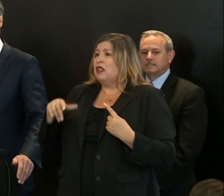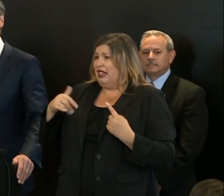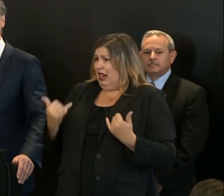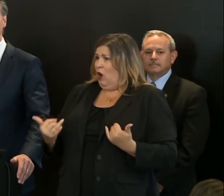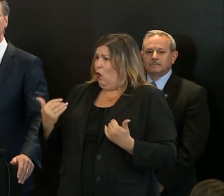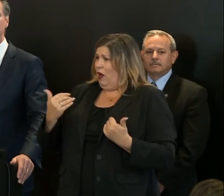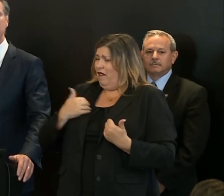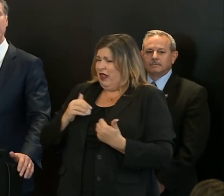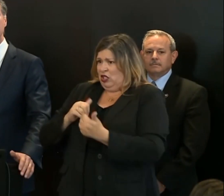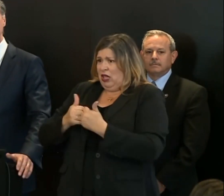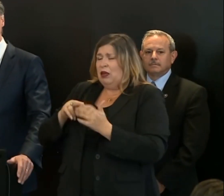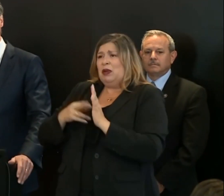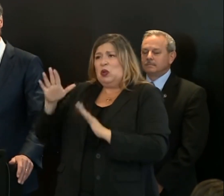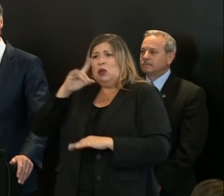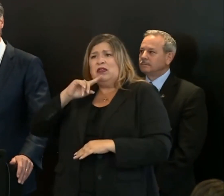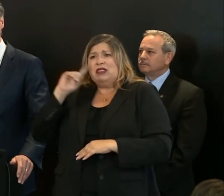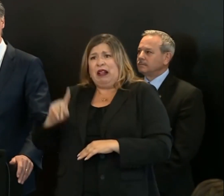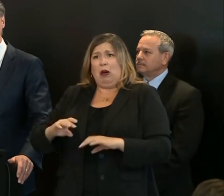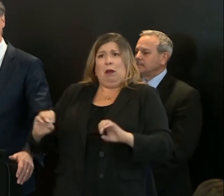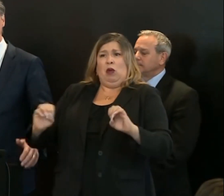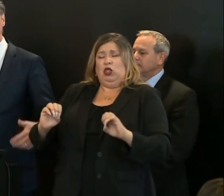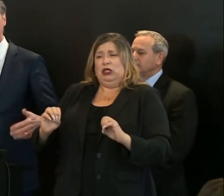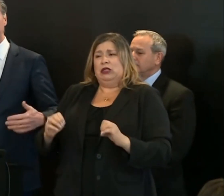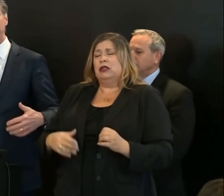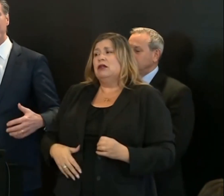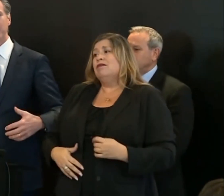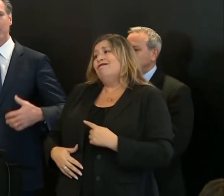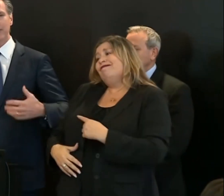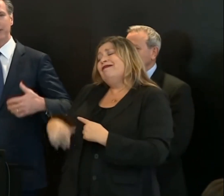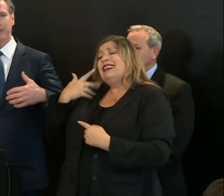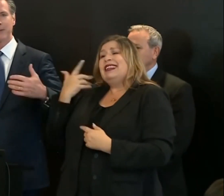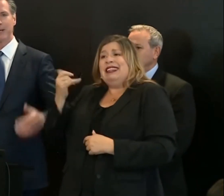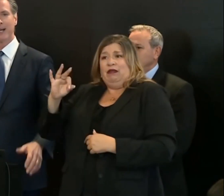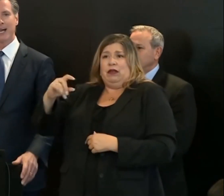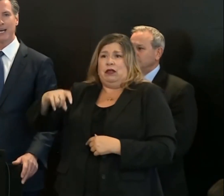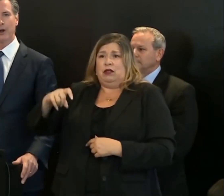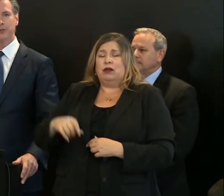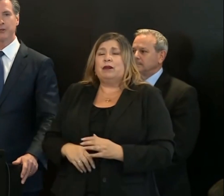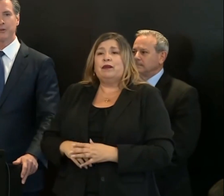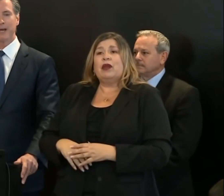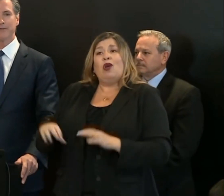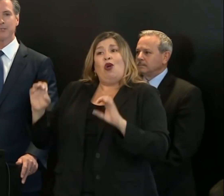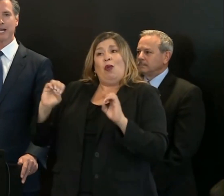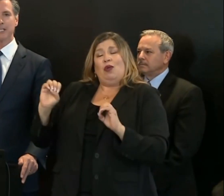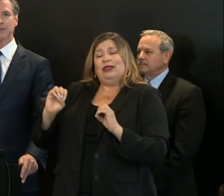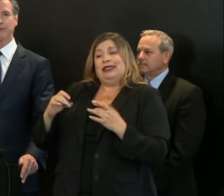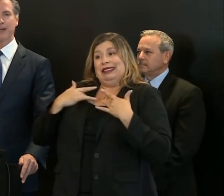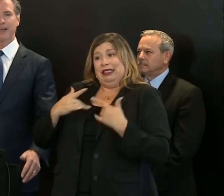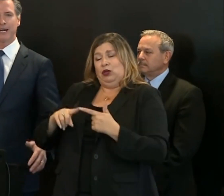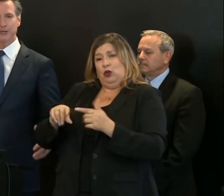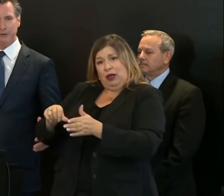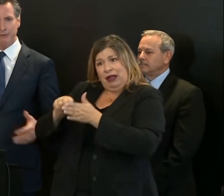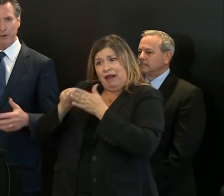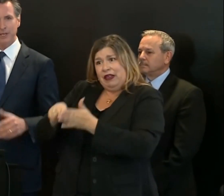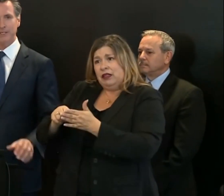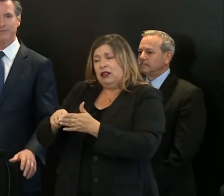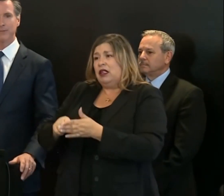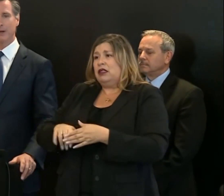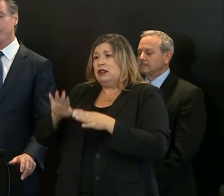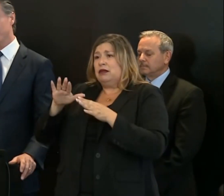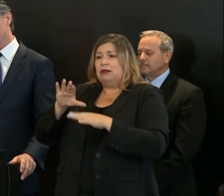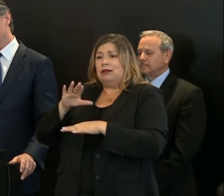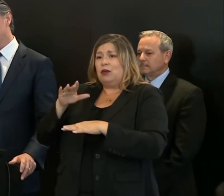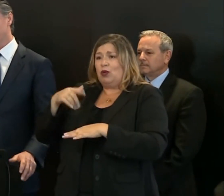emergency? Because it is a challenge. To the extent necessary, emergencies often are to emphasize energy of